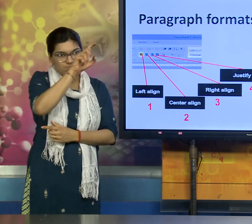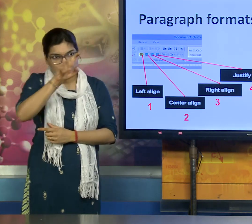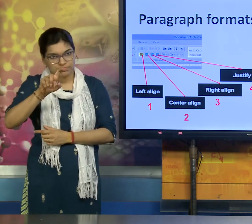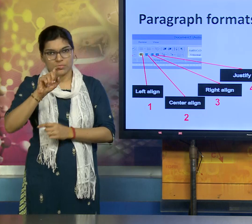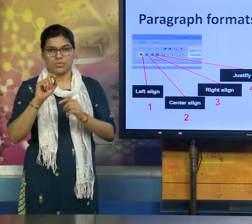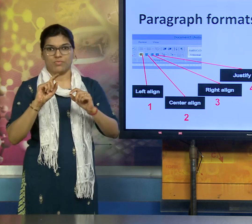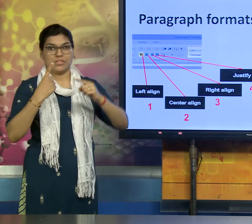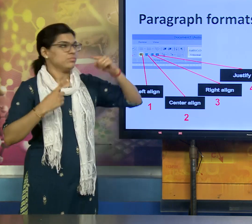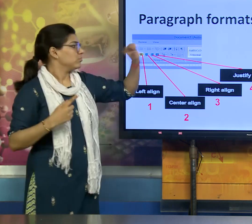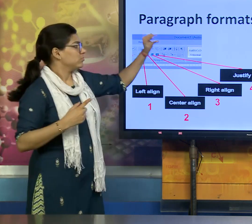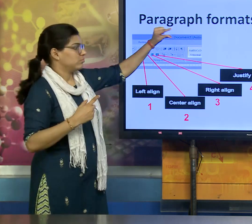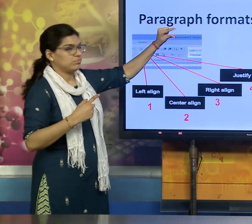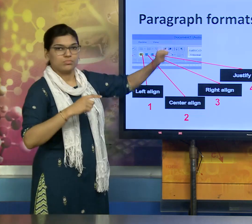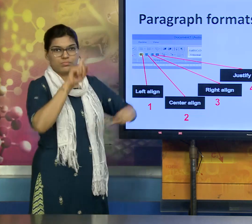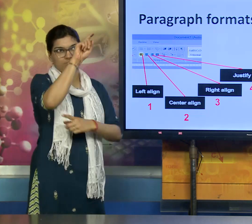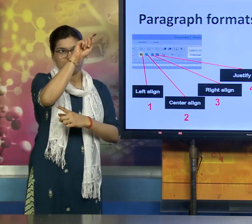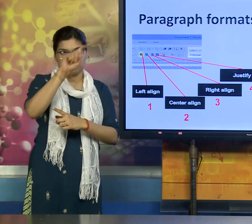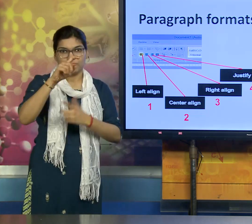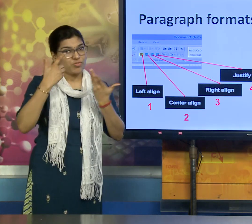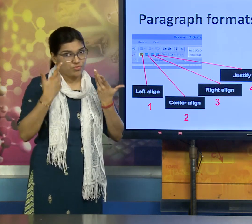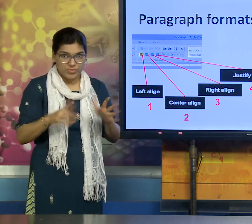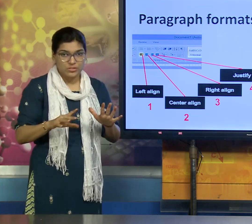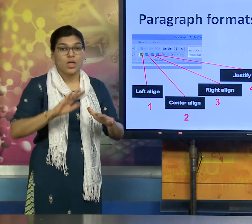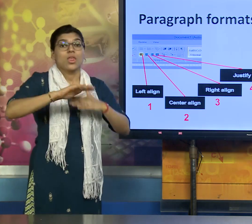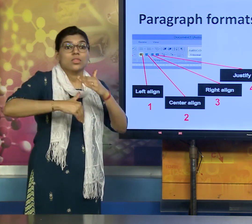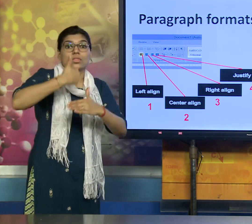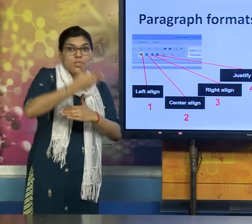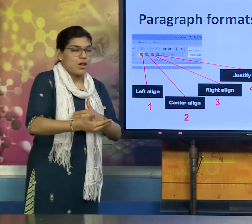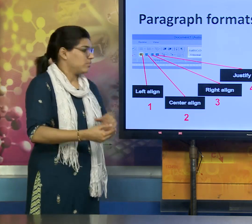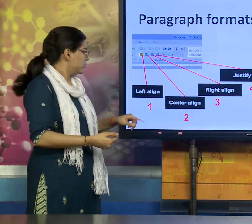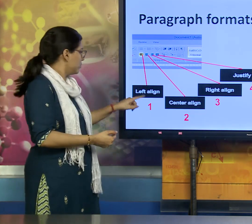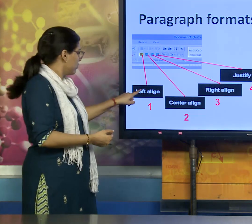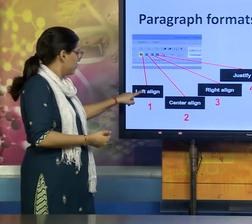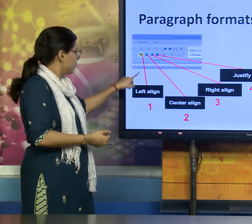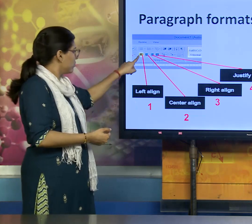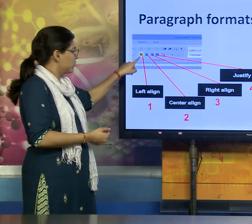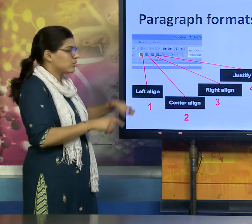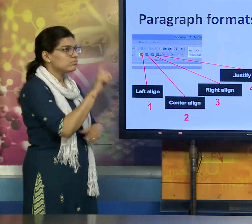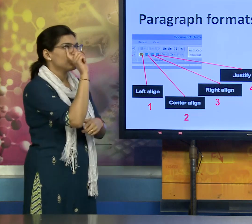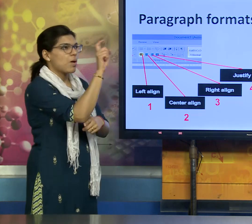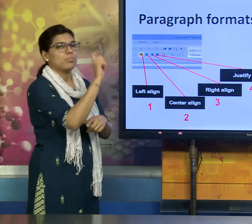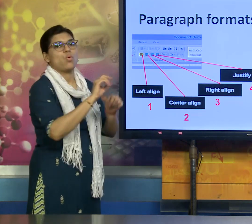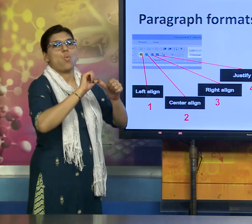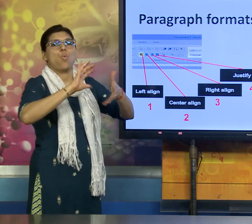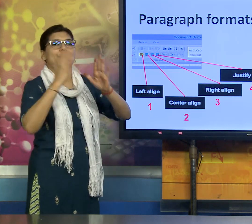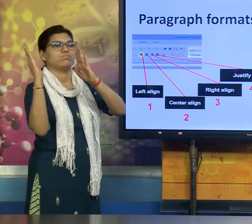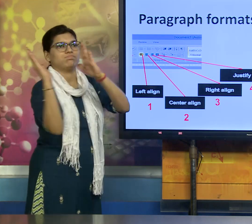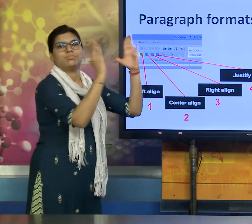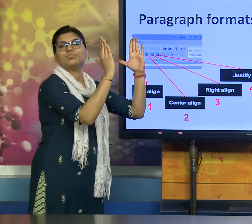First is, you can click on the mouse and then click on